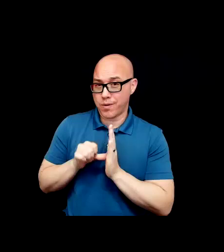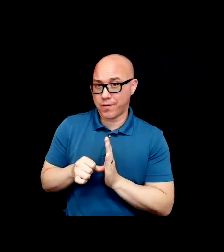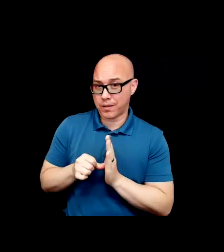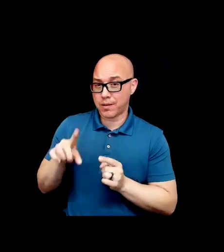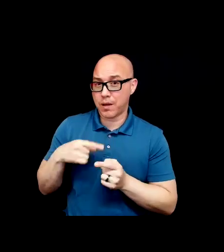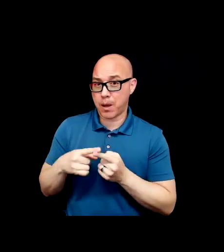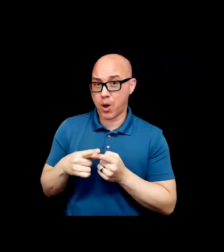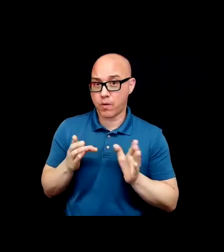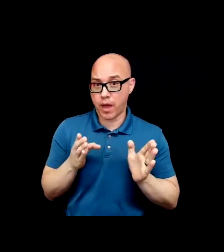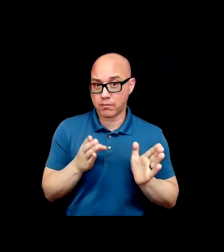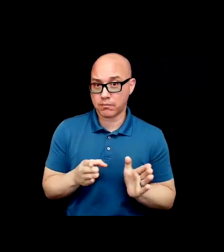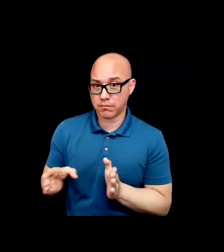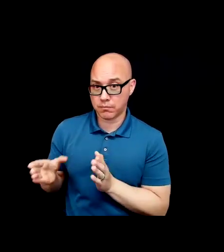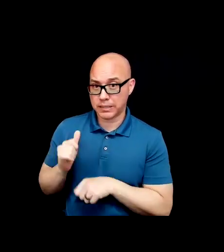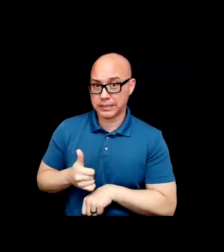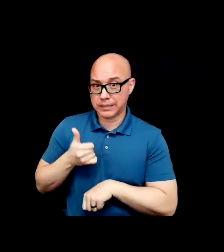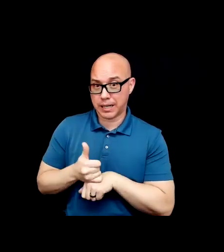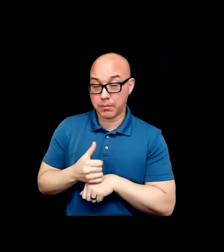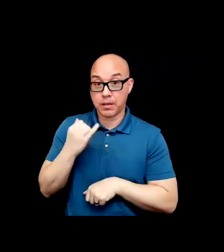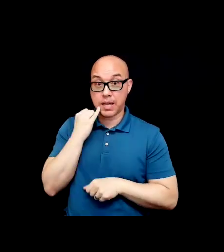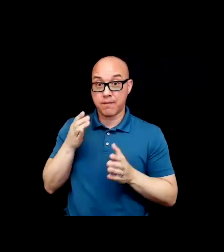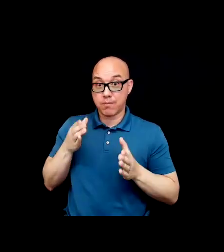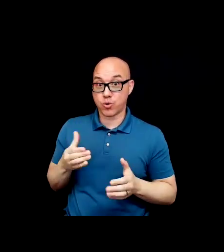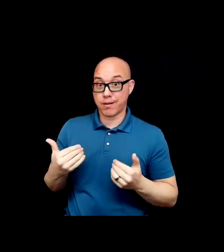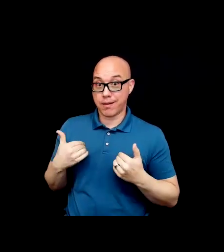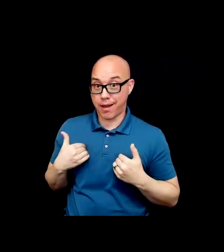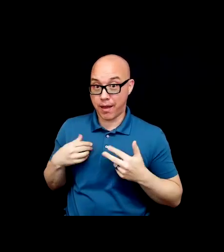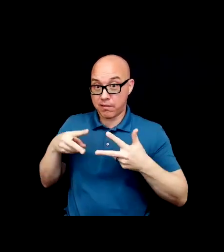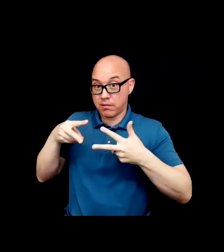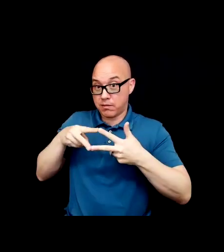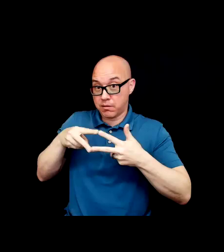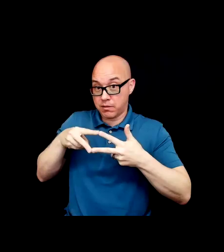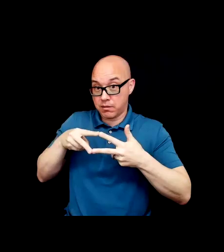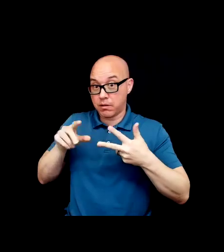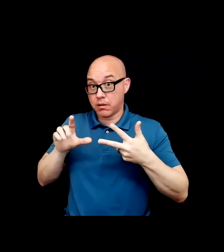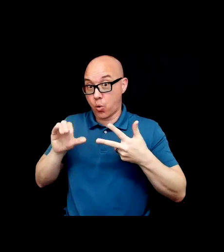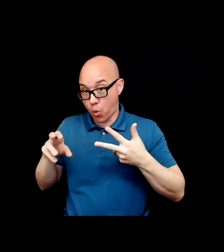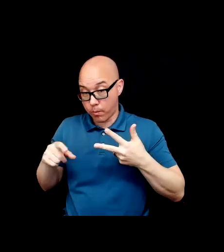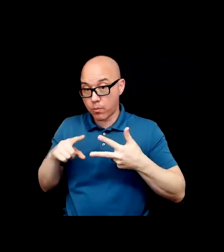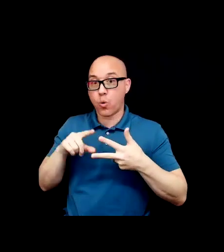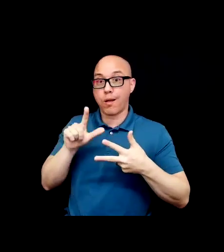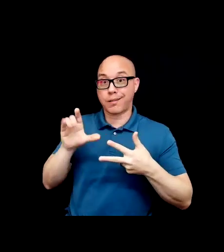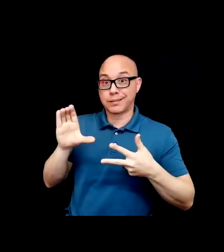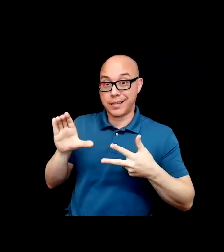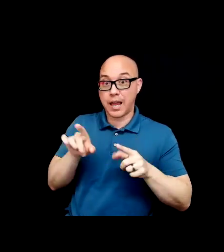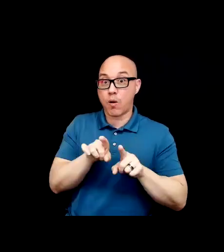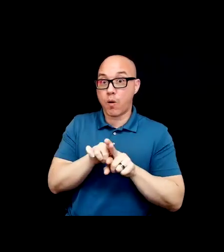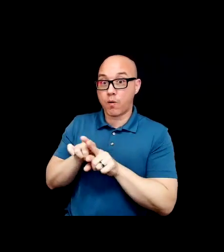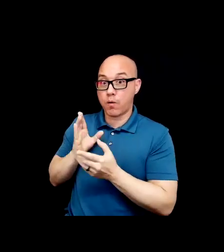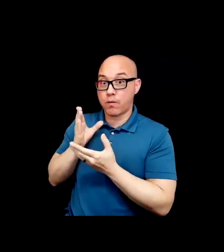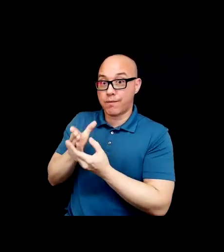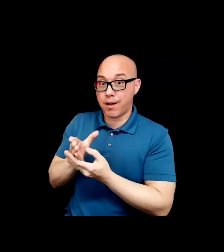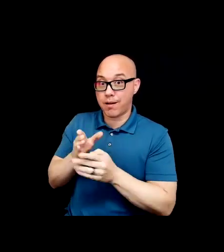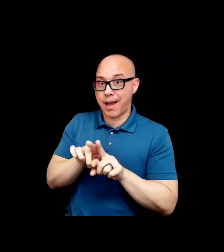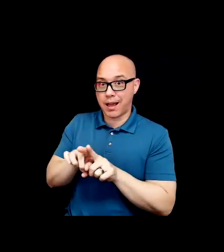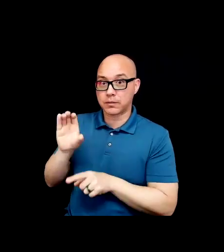the arrangement where a person has a corporation or an LLC and they're filing as a corporation. If a person does